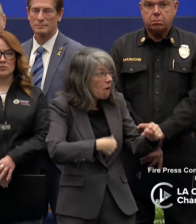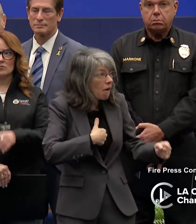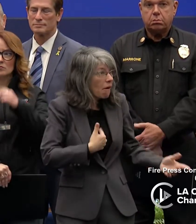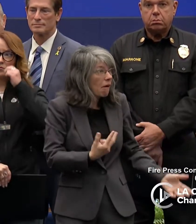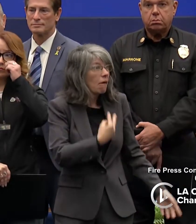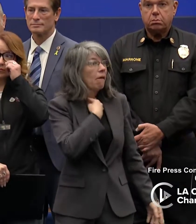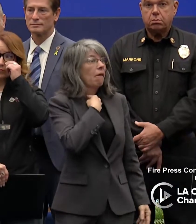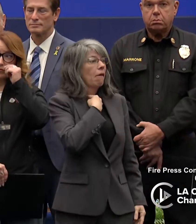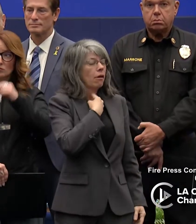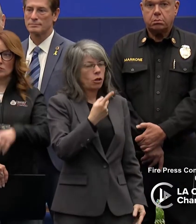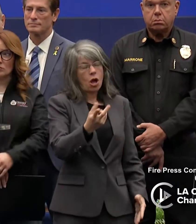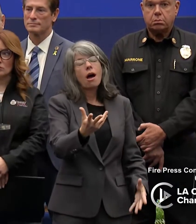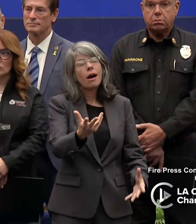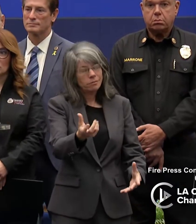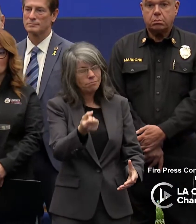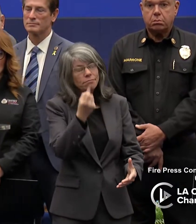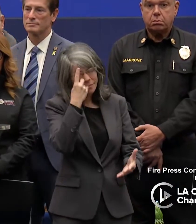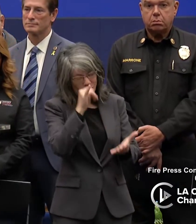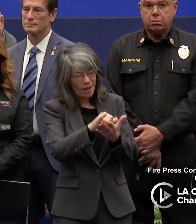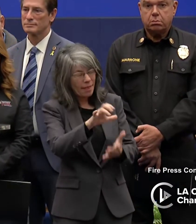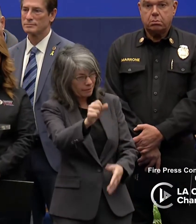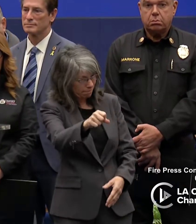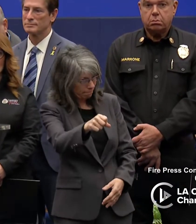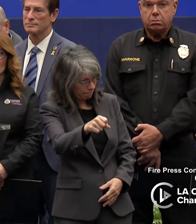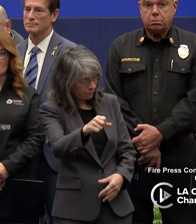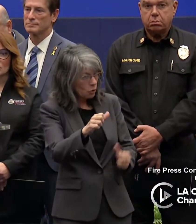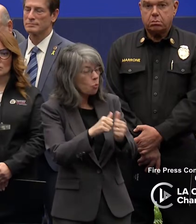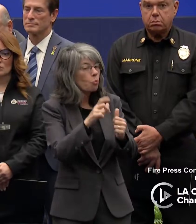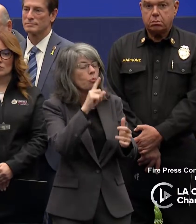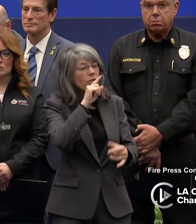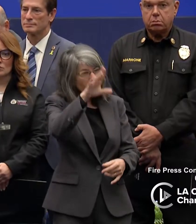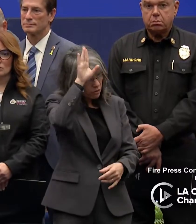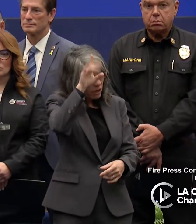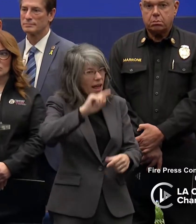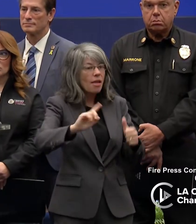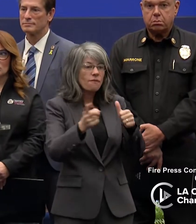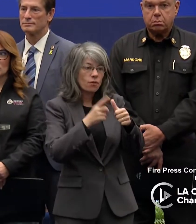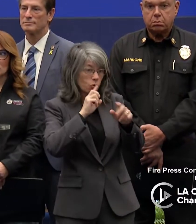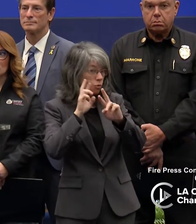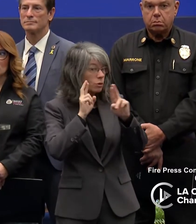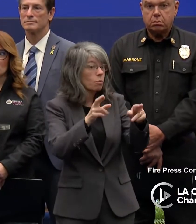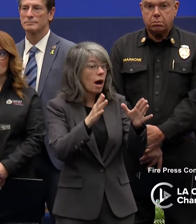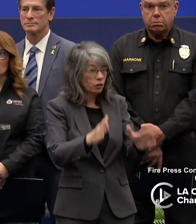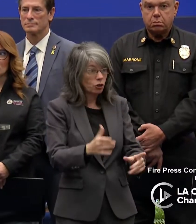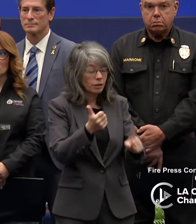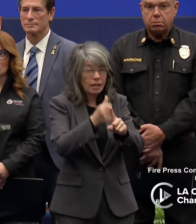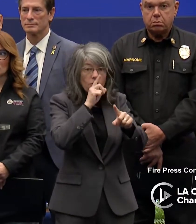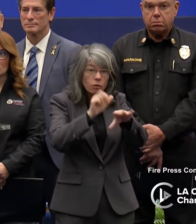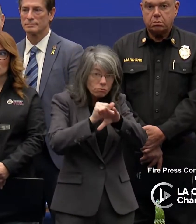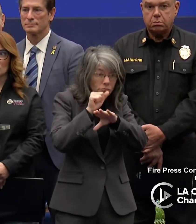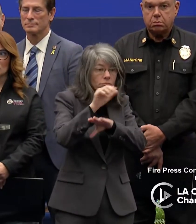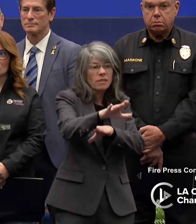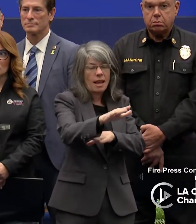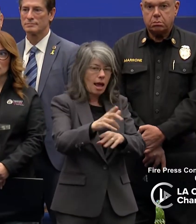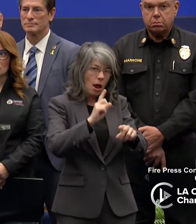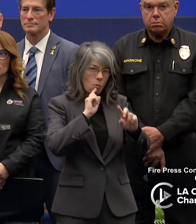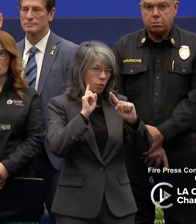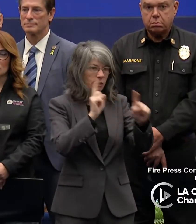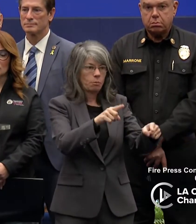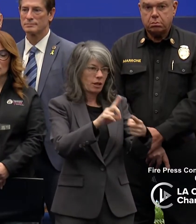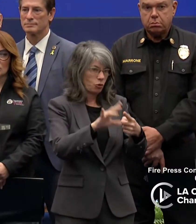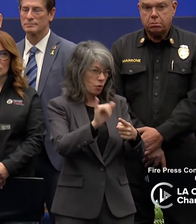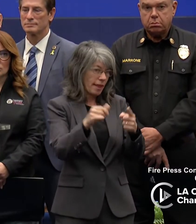So I want to echo your sentiments first and foremost with our firefighters and first responders that were dispatched and responded to